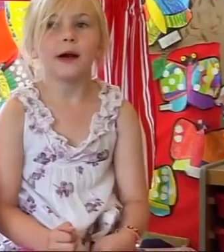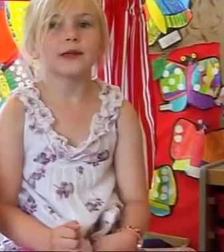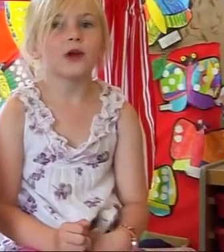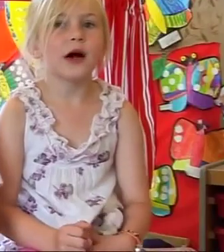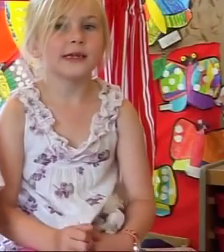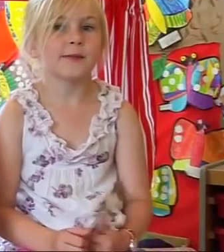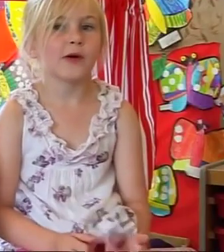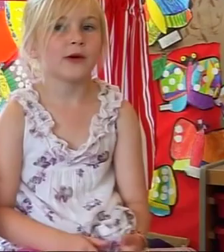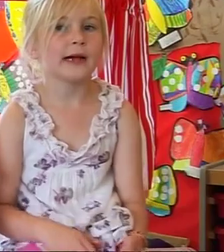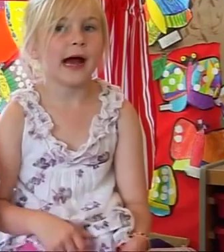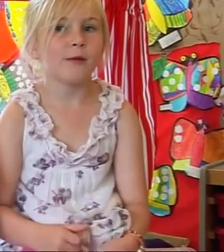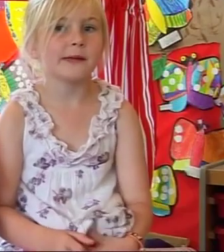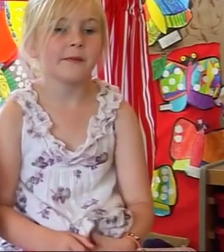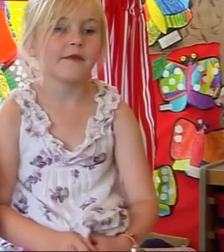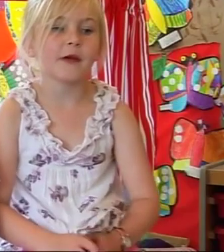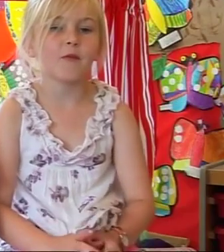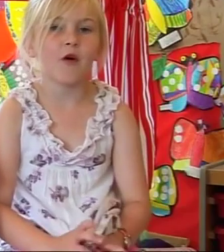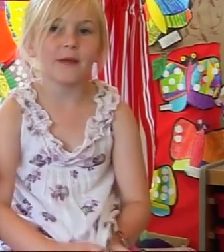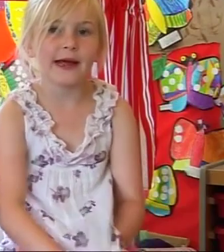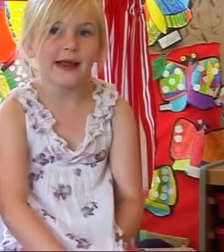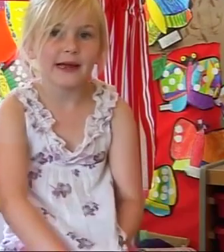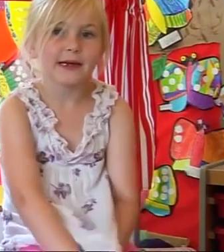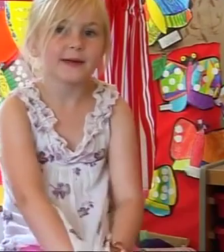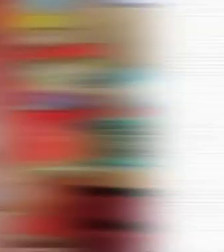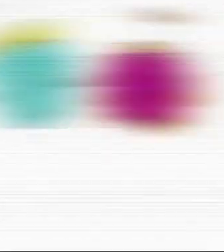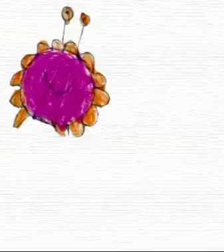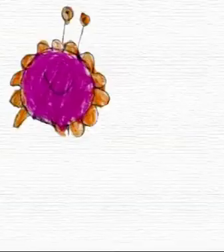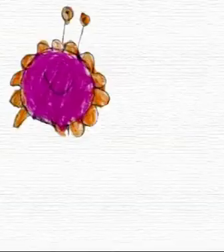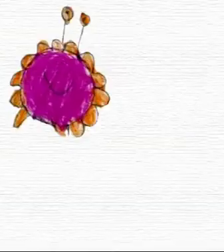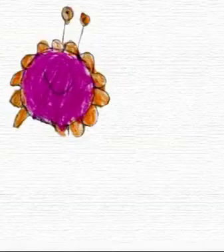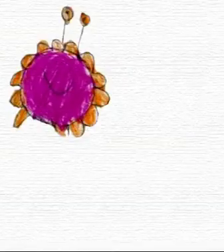He wears glasses because it helps him see properly.